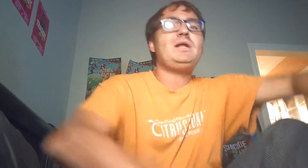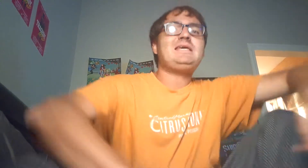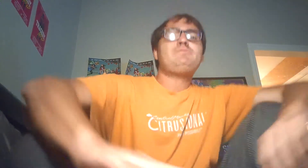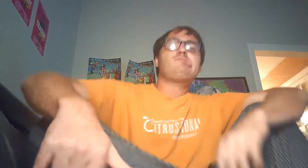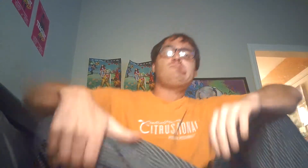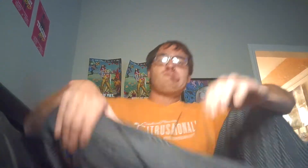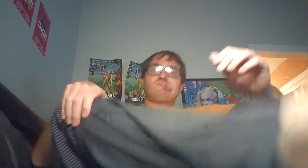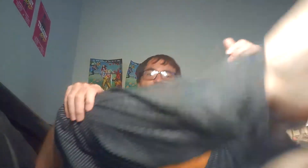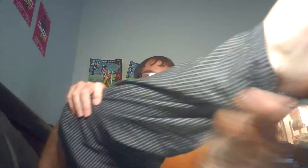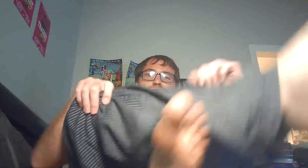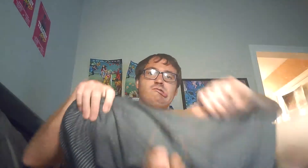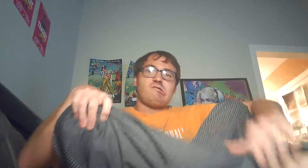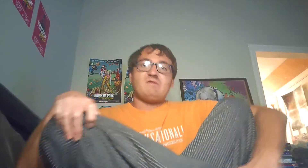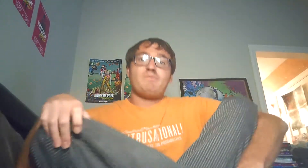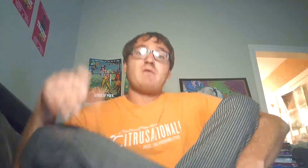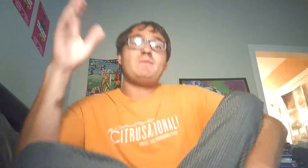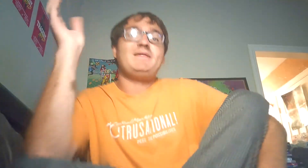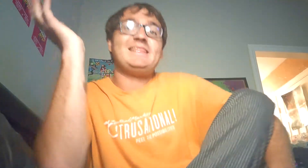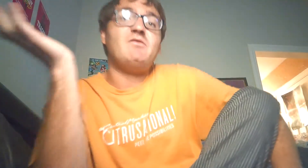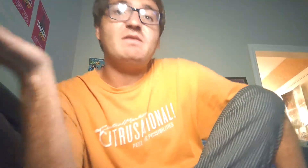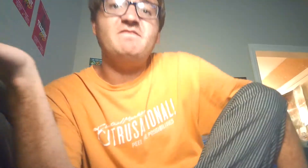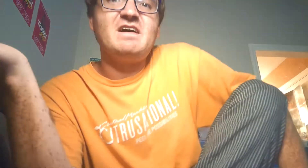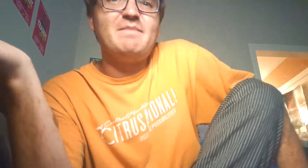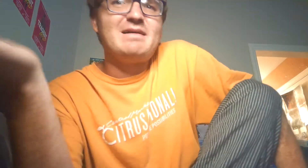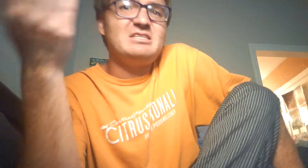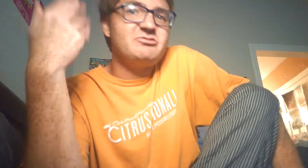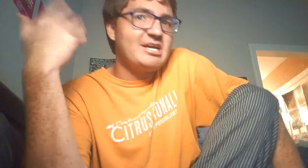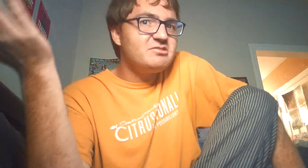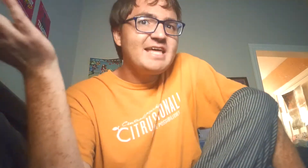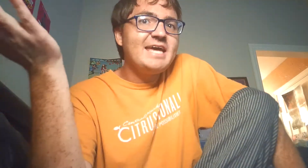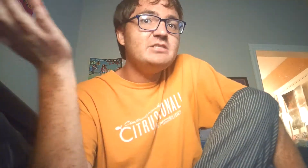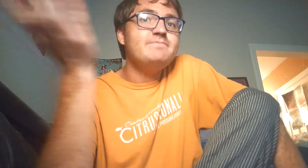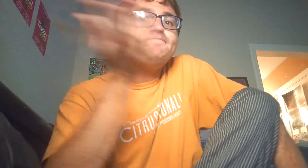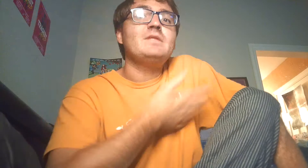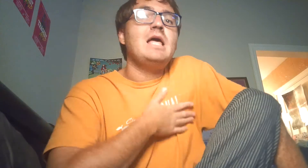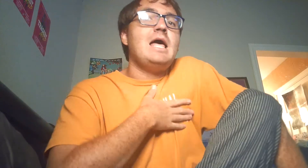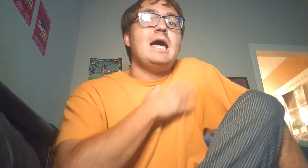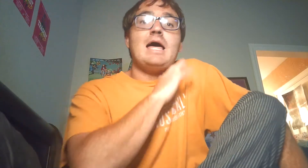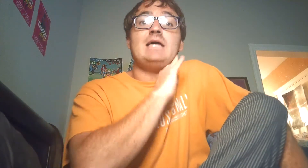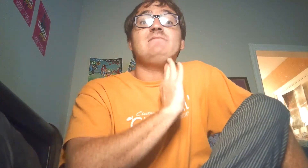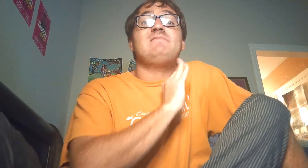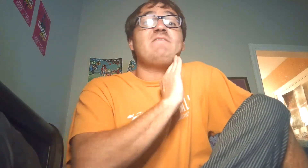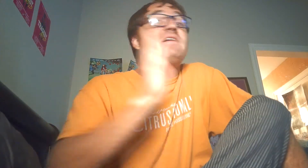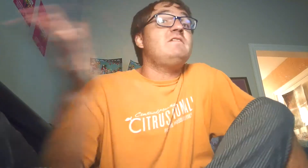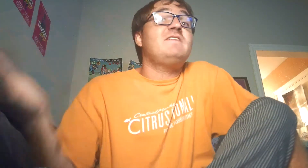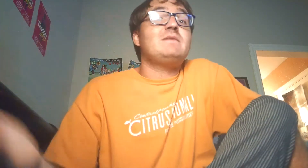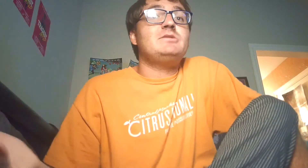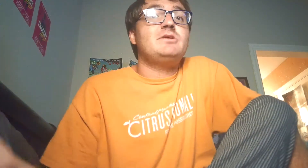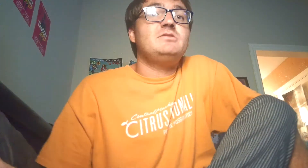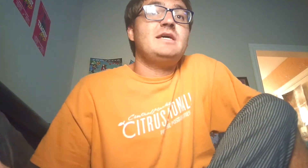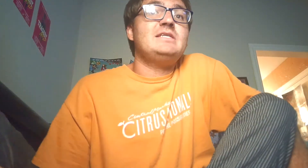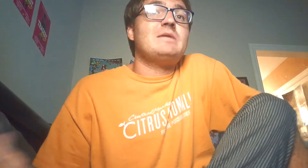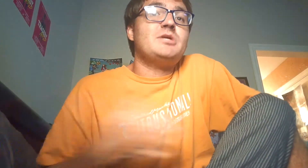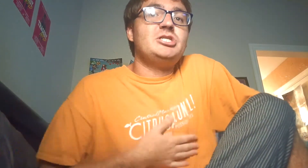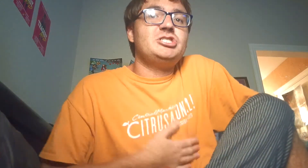keep showing shows on that people like that. I don't give a fuck about, like, Stranger Things. I've never given a fuck about Stranger Things. I'm pretty sure they